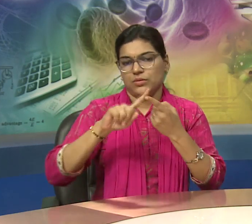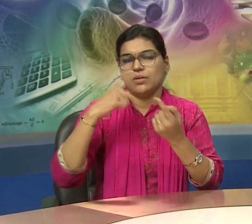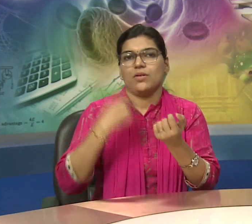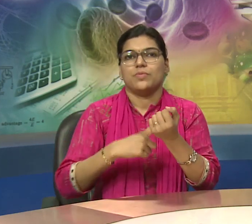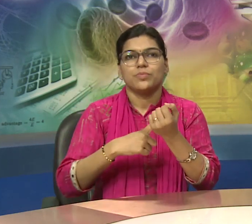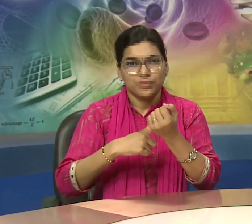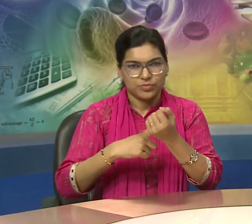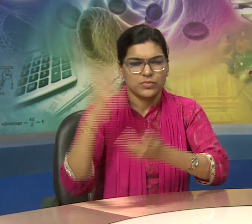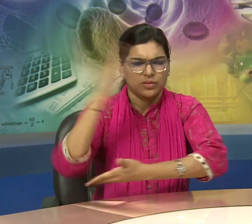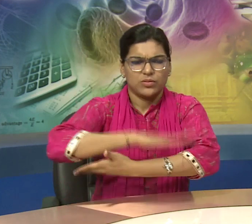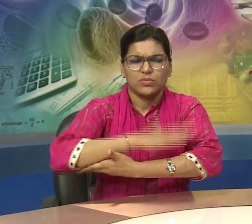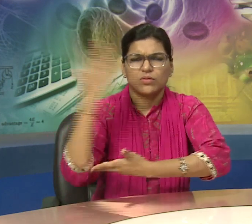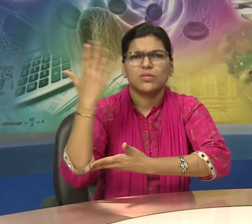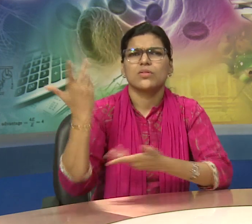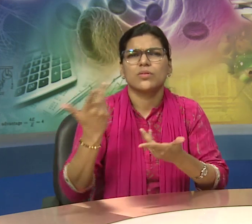the photographs and images.